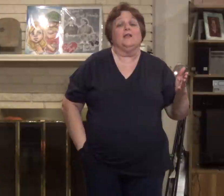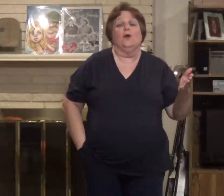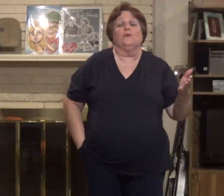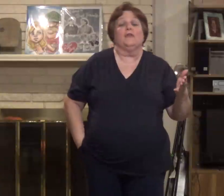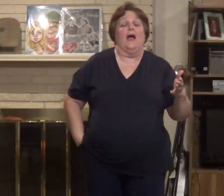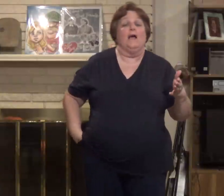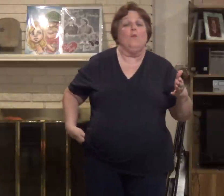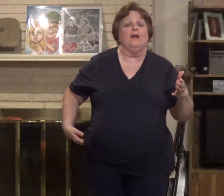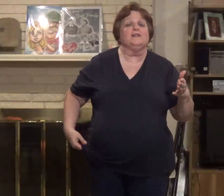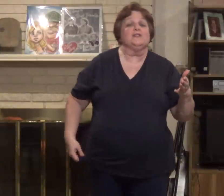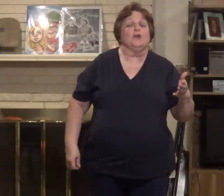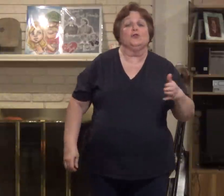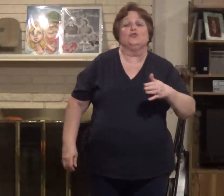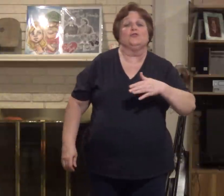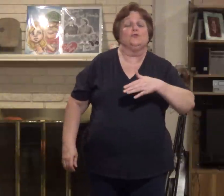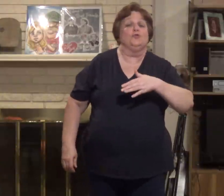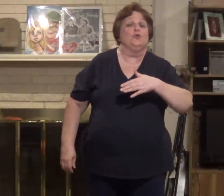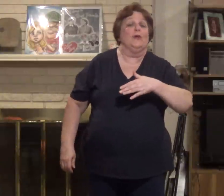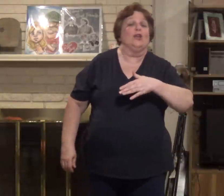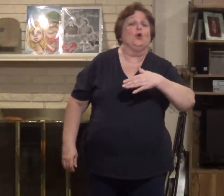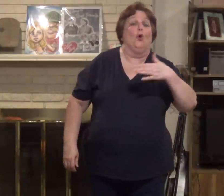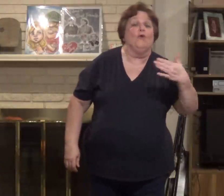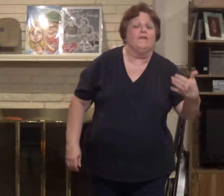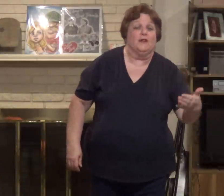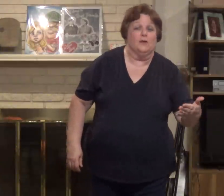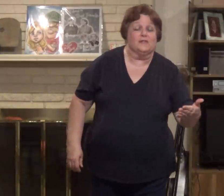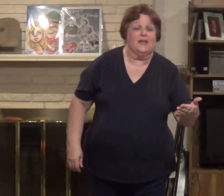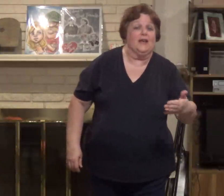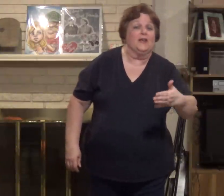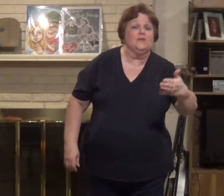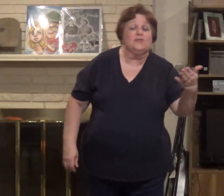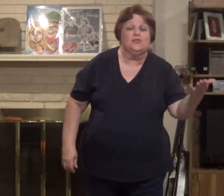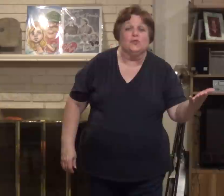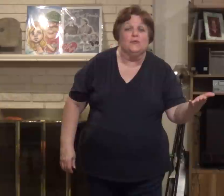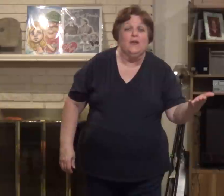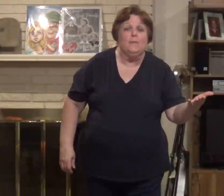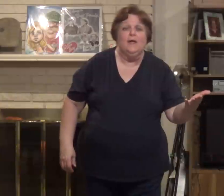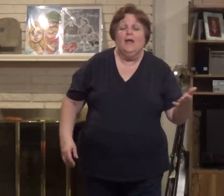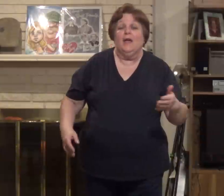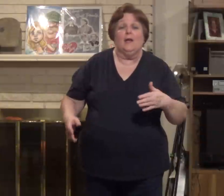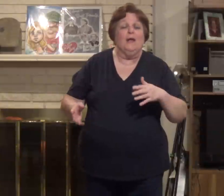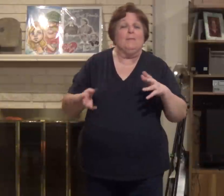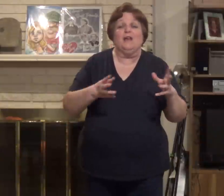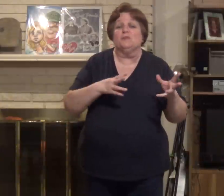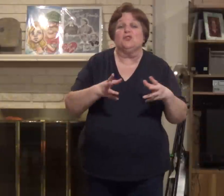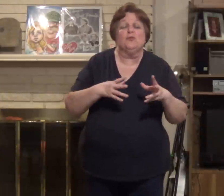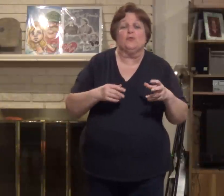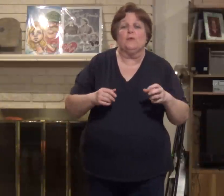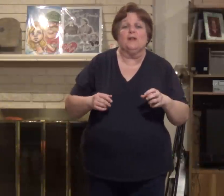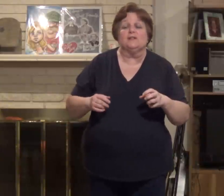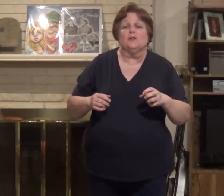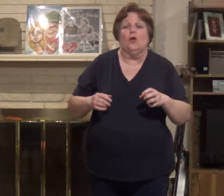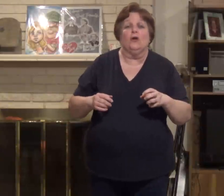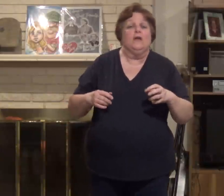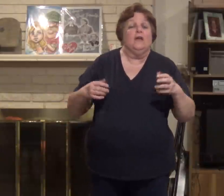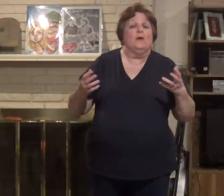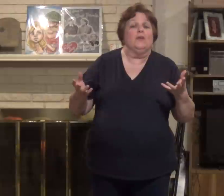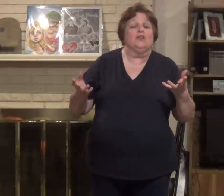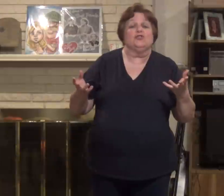know, I want to start doing goal videos again. I used to do them and I might make them 2 to 3 minutes long and we could just